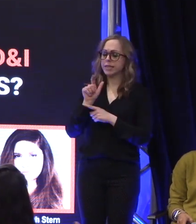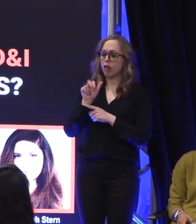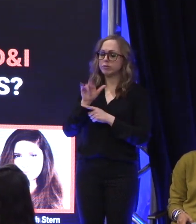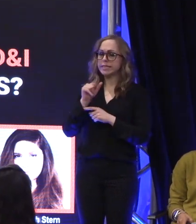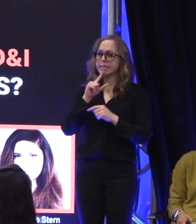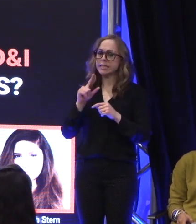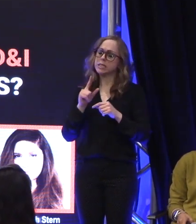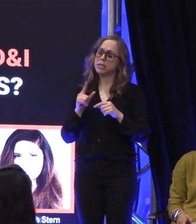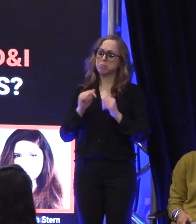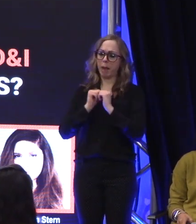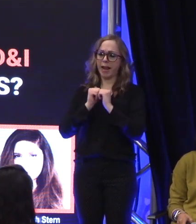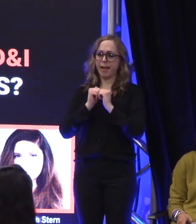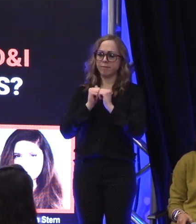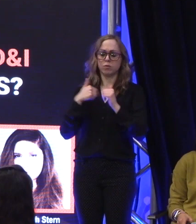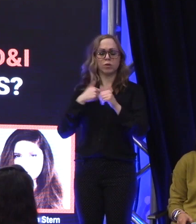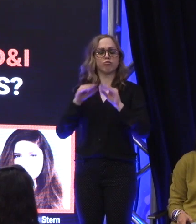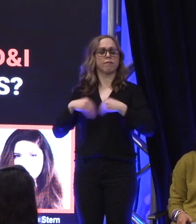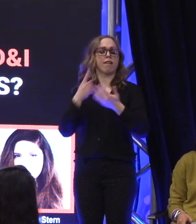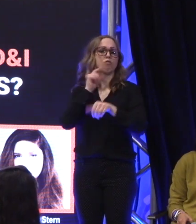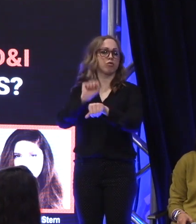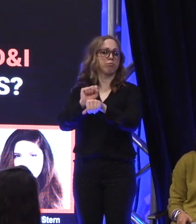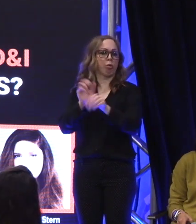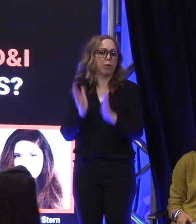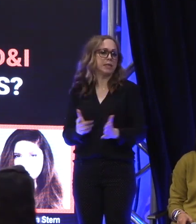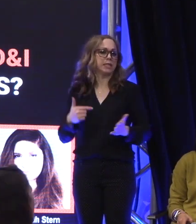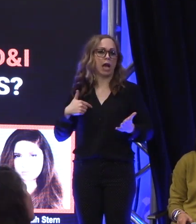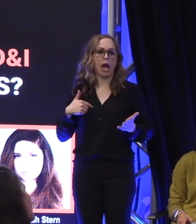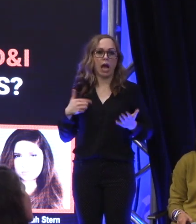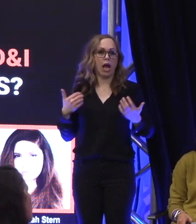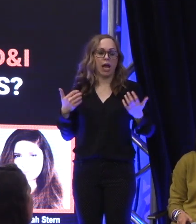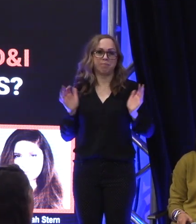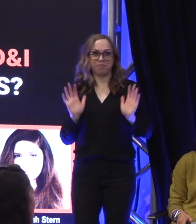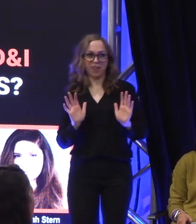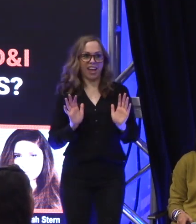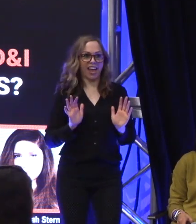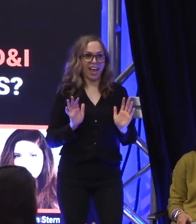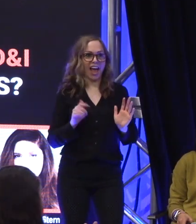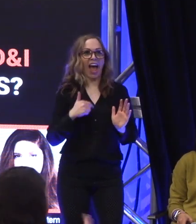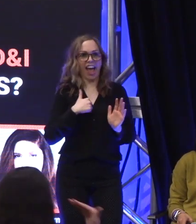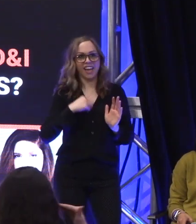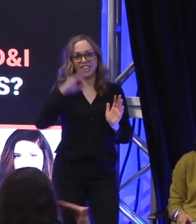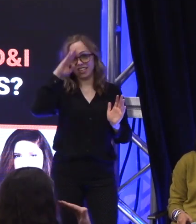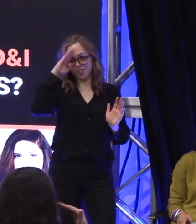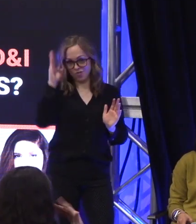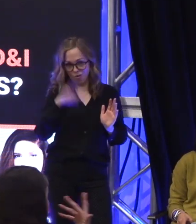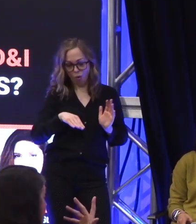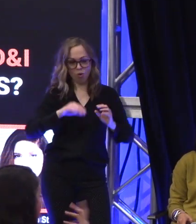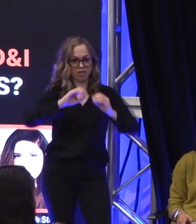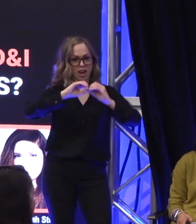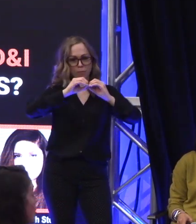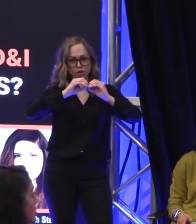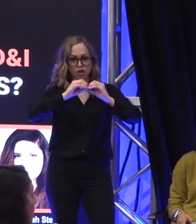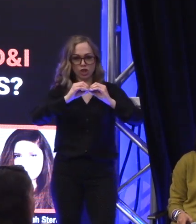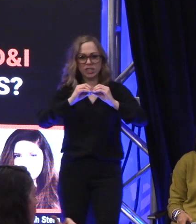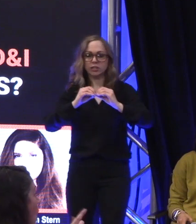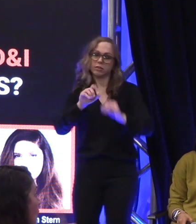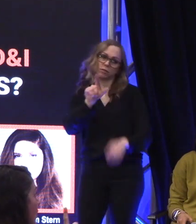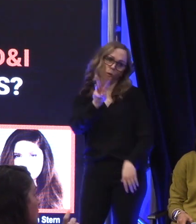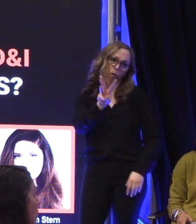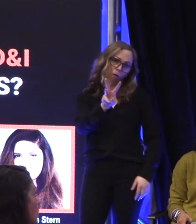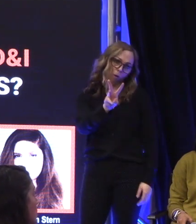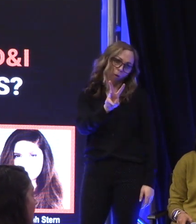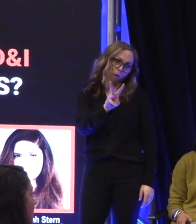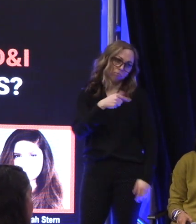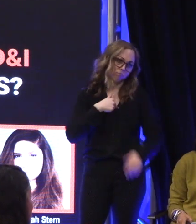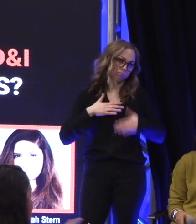salary and benefits that we provide for employees, so I wouldn't want to... Look, I know that the numbers aren't where they're supposed to be,